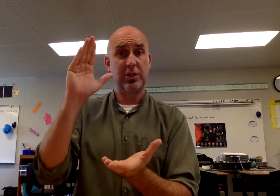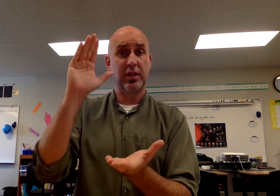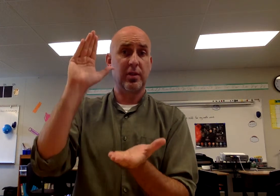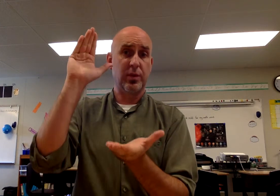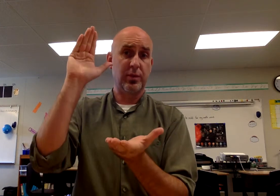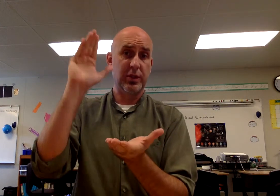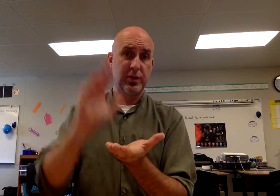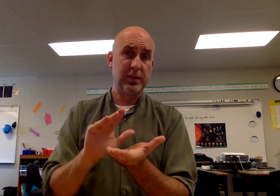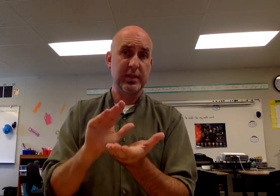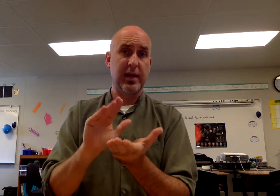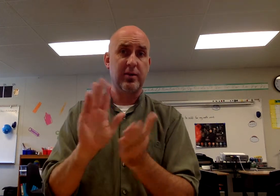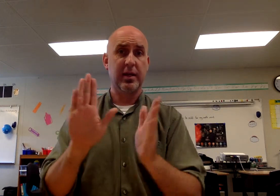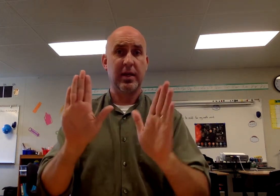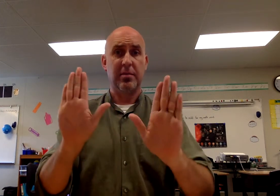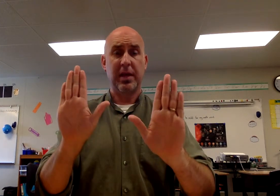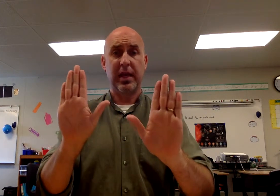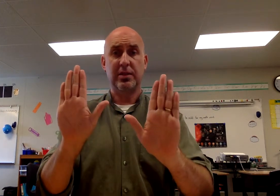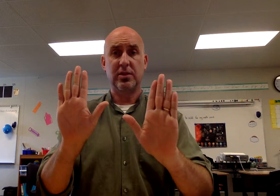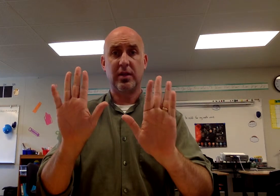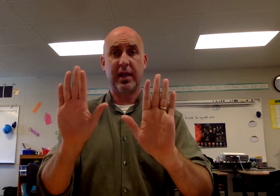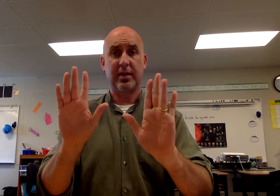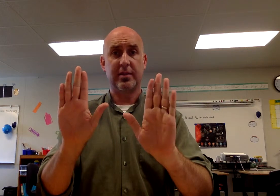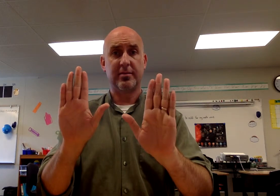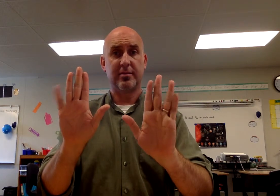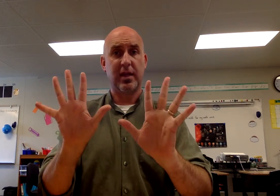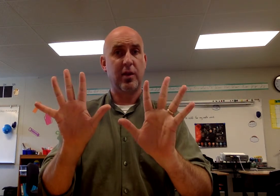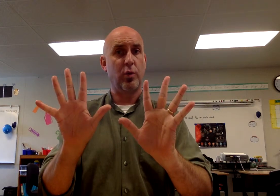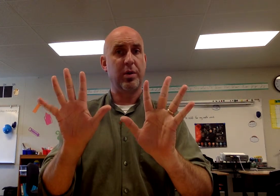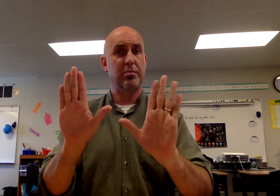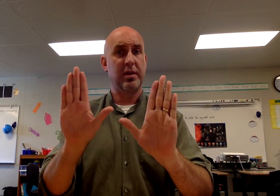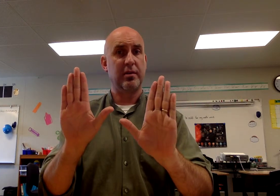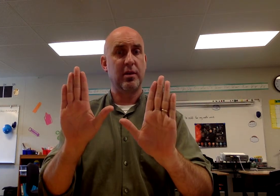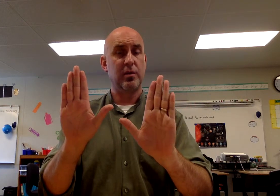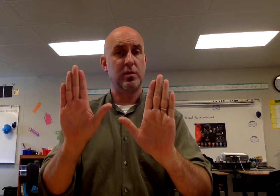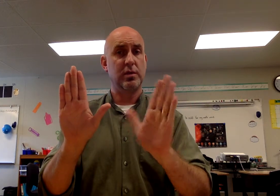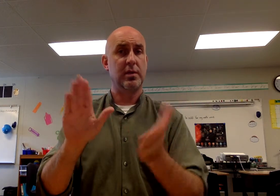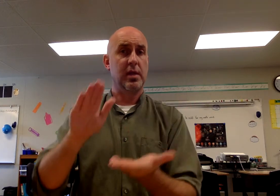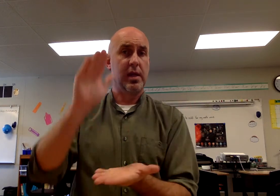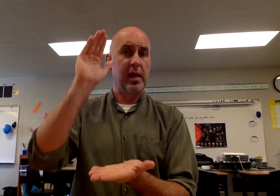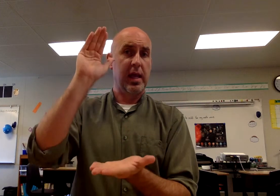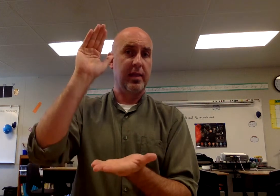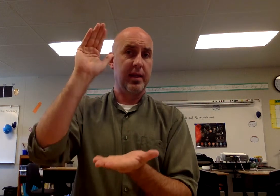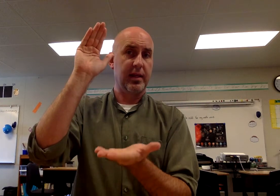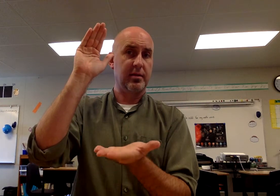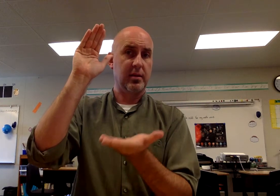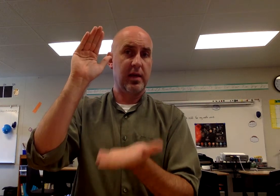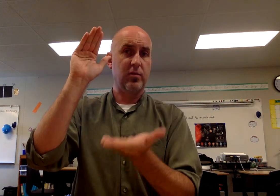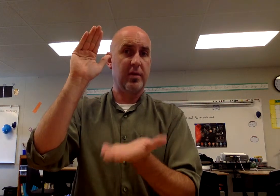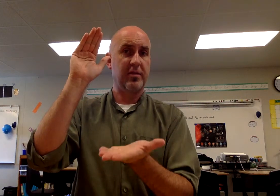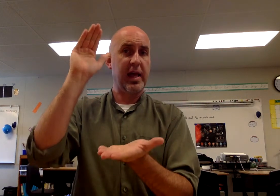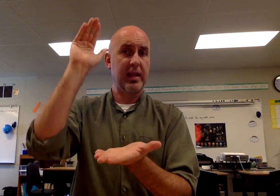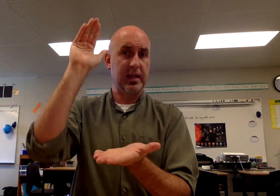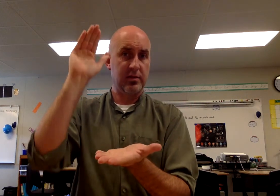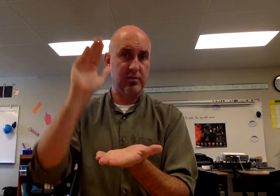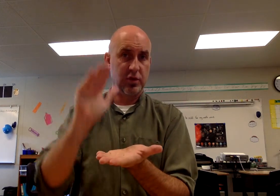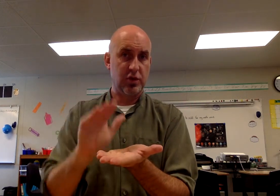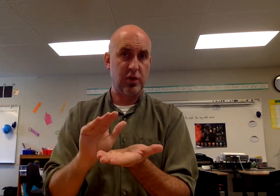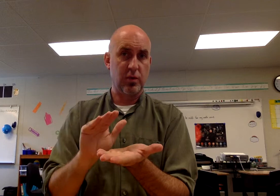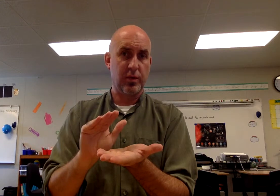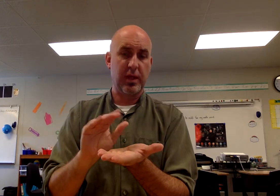and then we reduce it down. My hands are like not open, but closed. And then I have one flat, and I show the